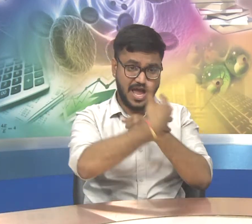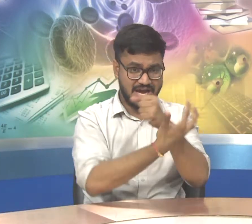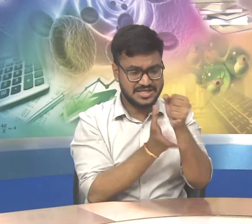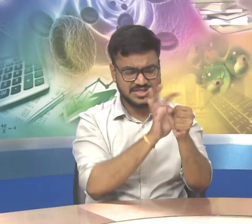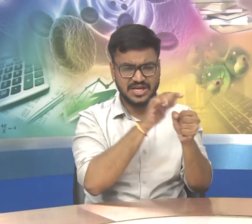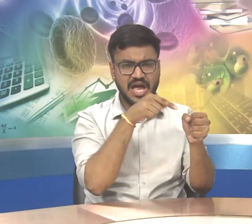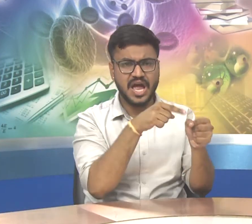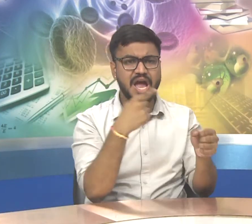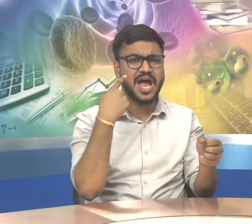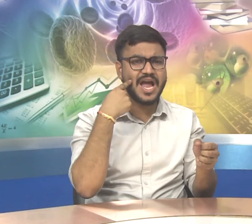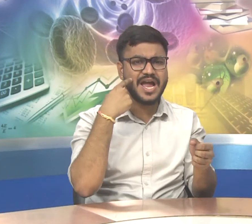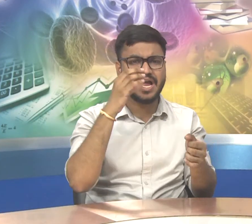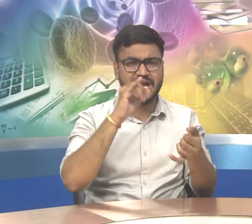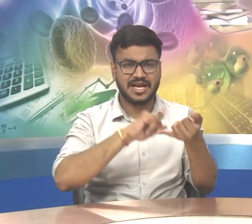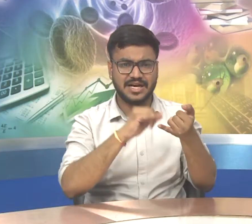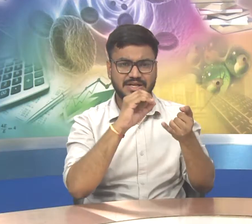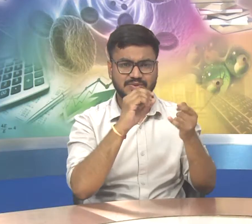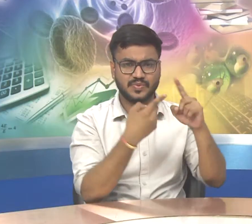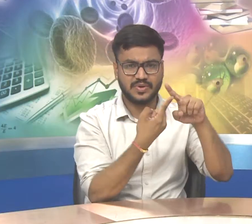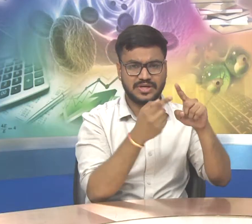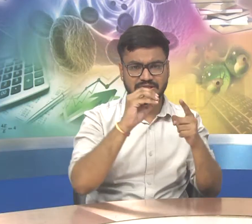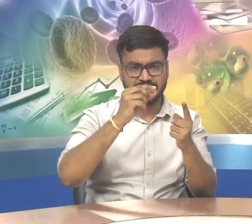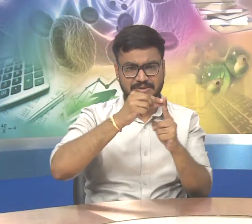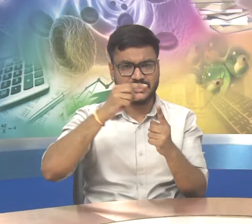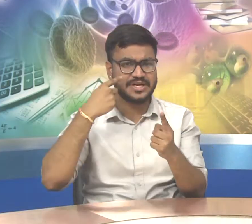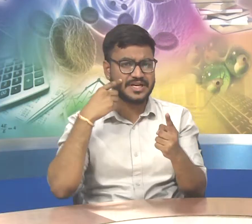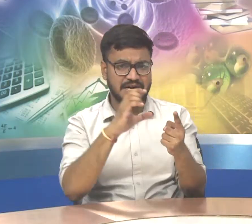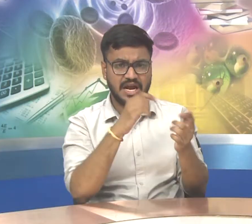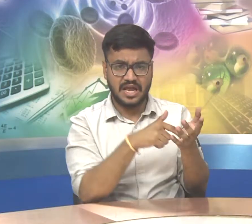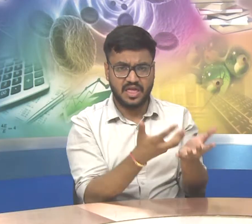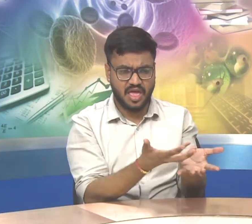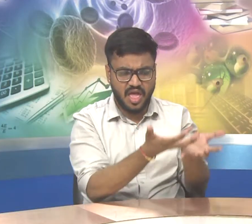And second, they can define isotopic mass,